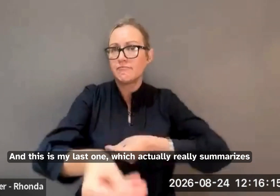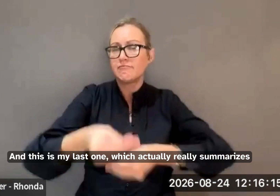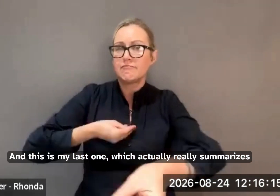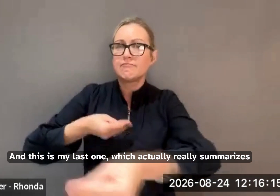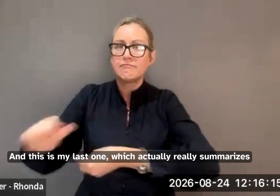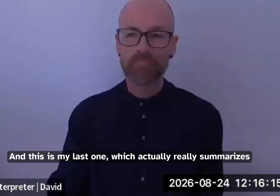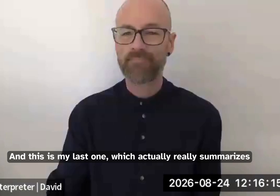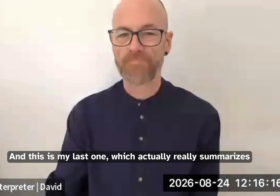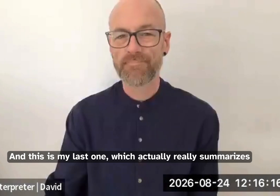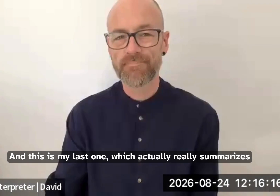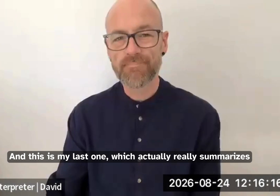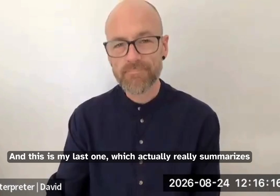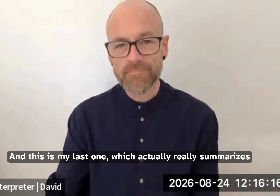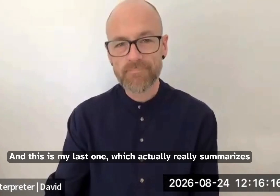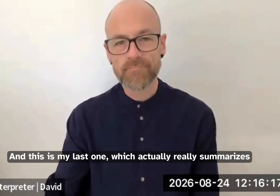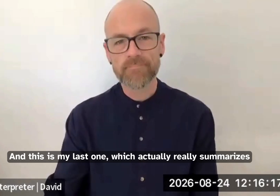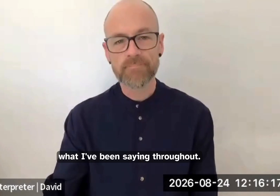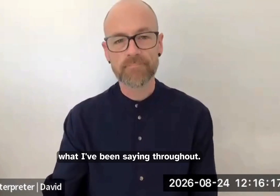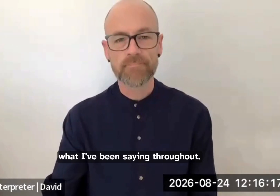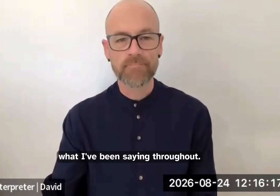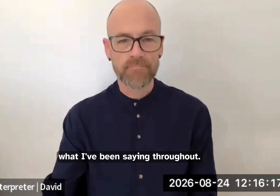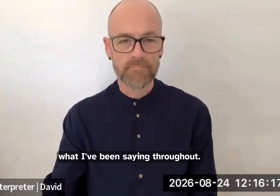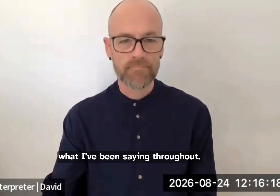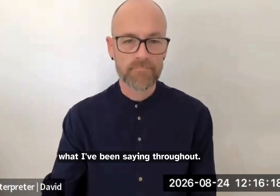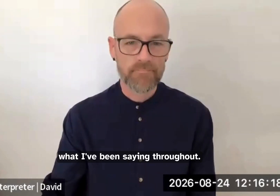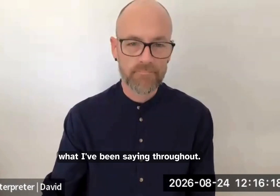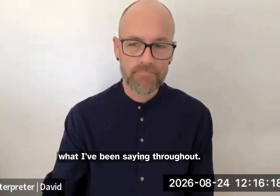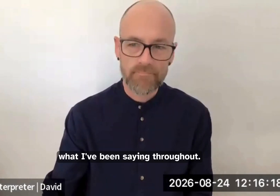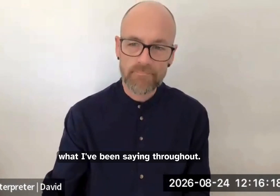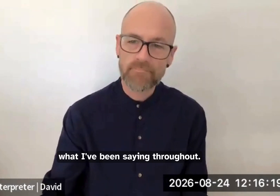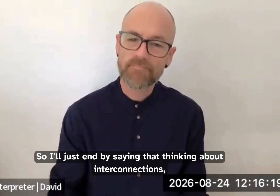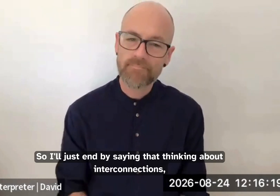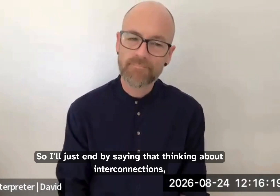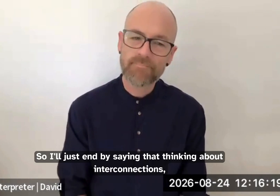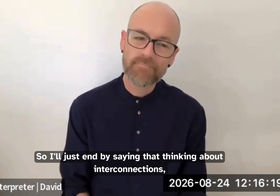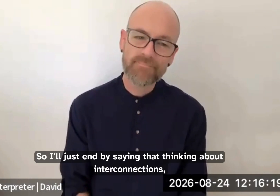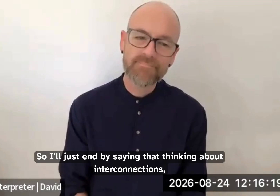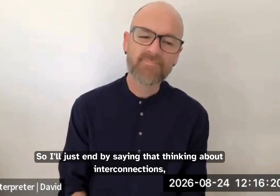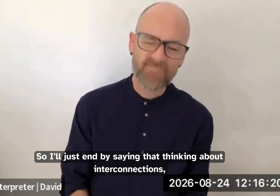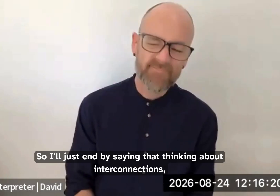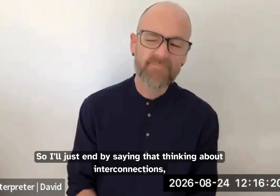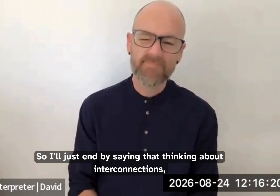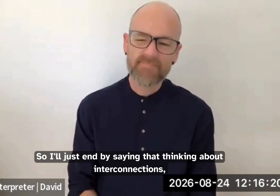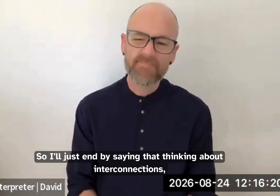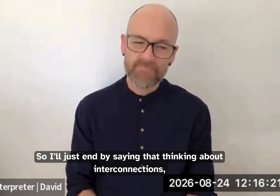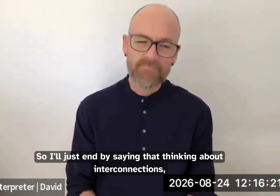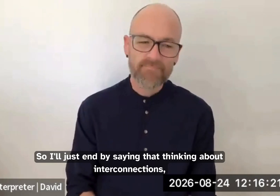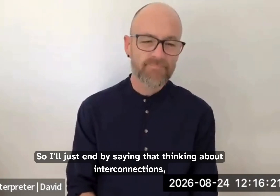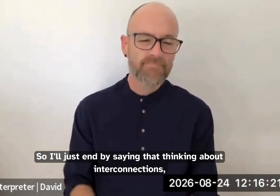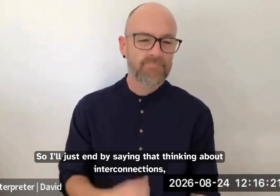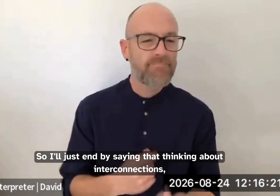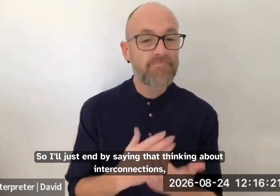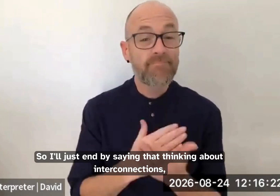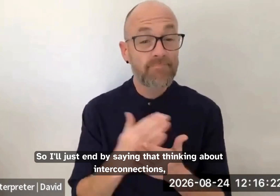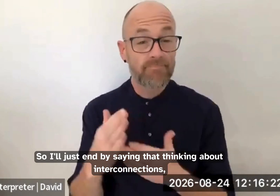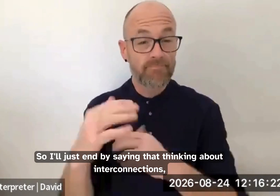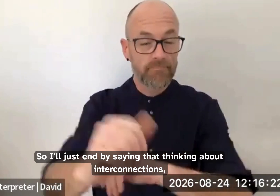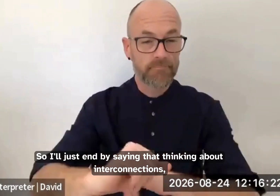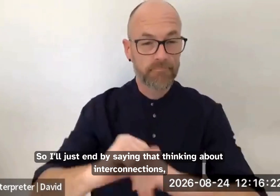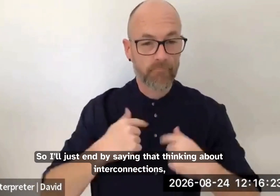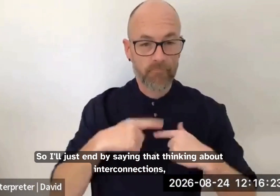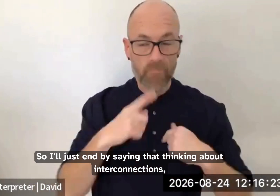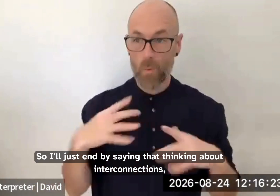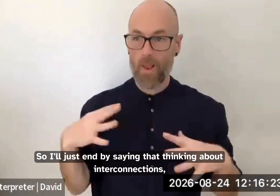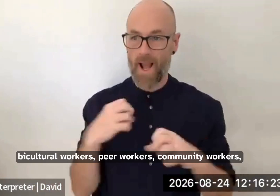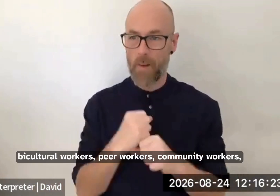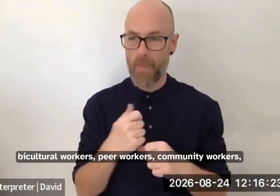And this is my last one, which actually really summarizes what I've been saying throughout. So I'll just end by saying that thinking